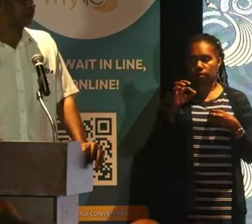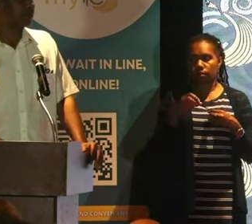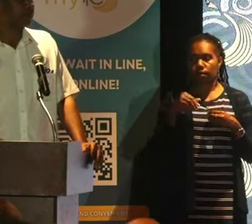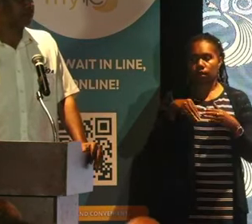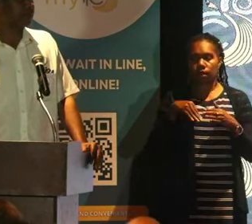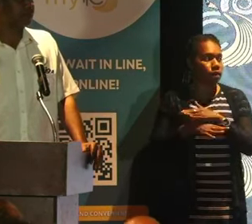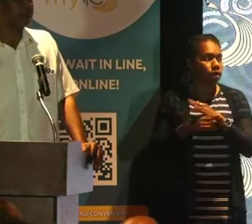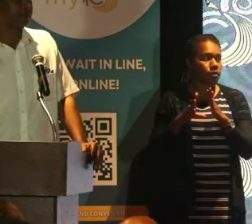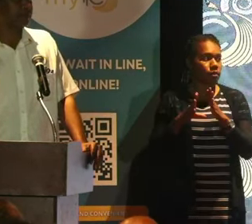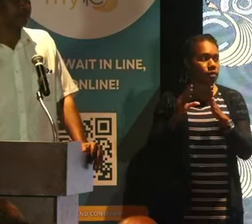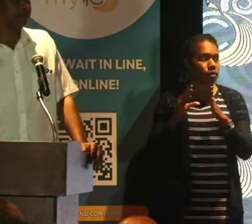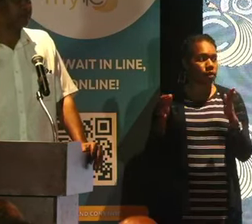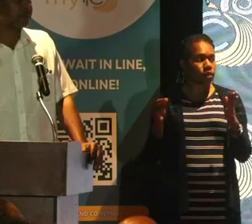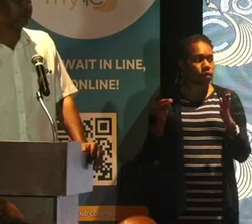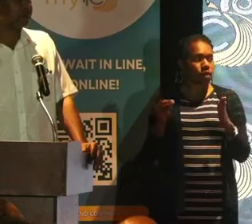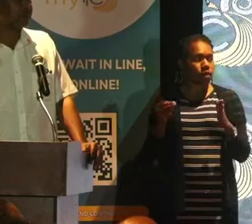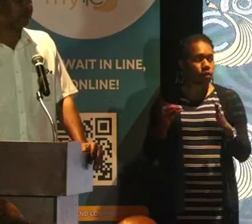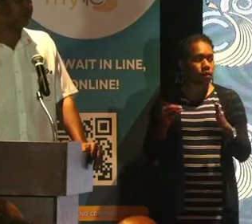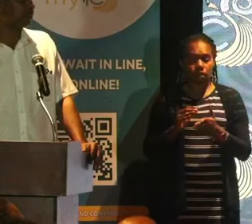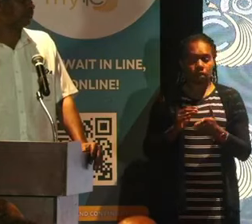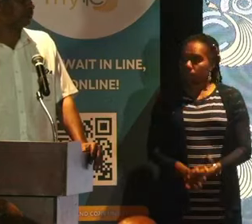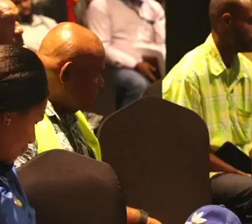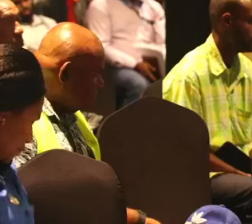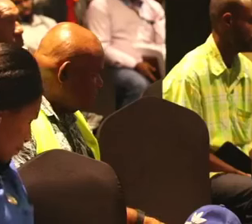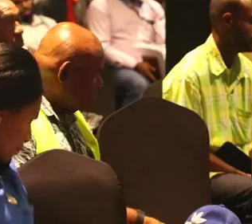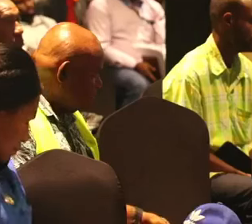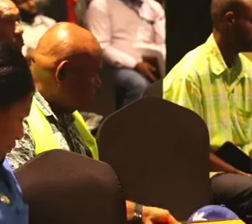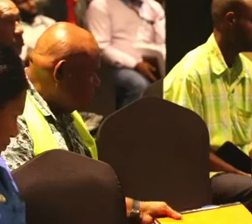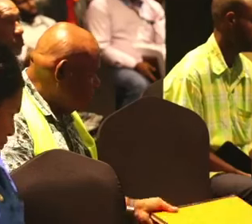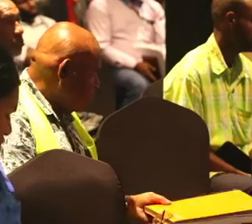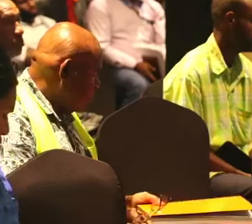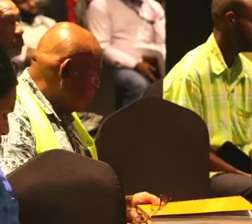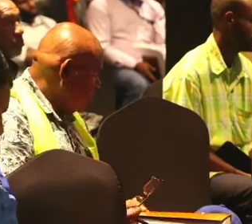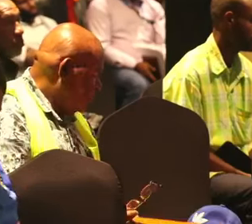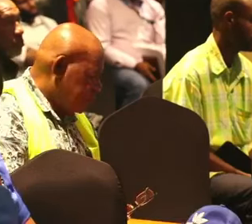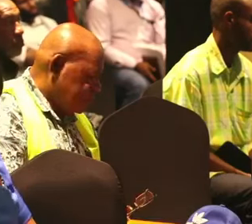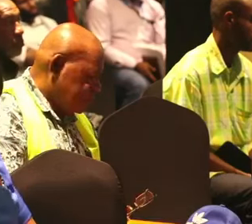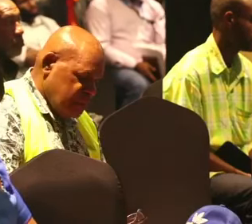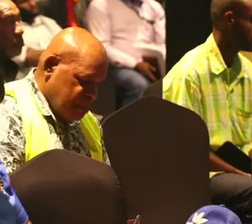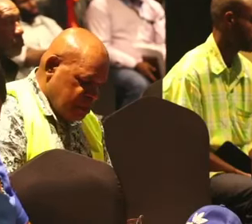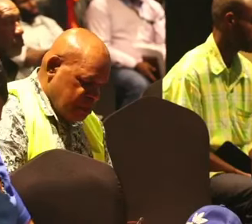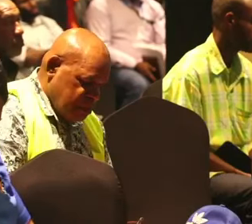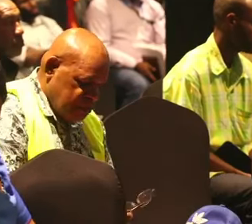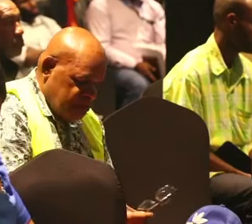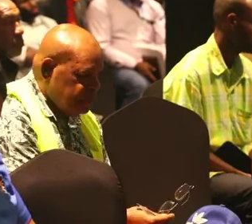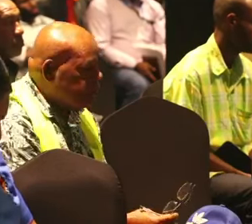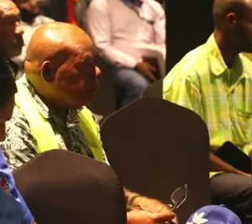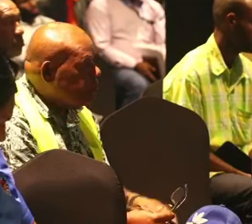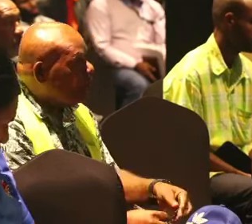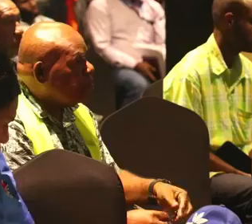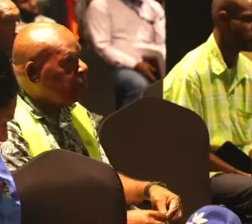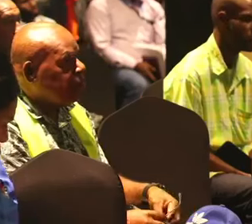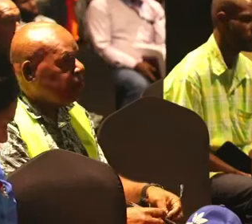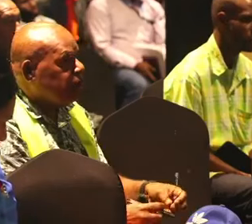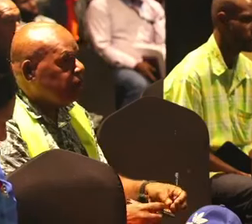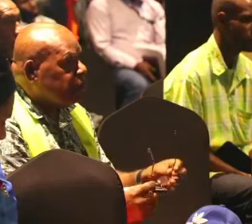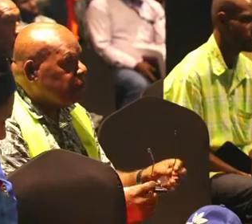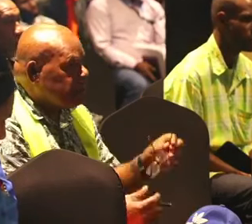Thank you. Thank you, Director Peter from the IPA. That will conclude our questions